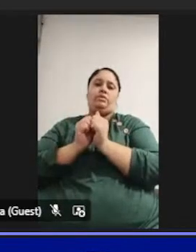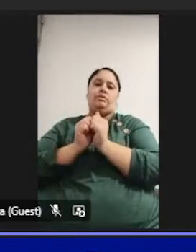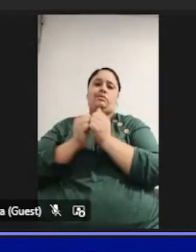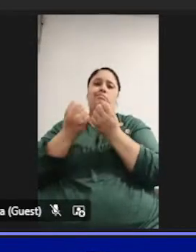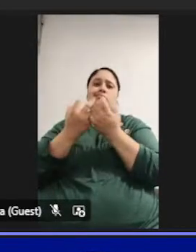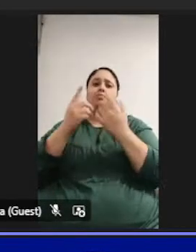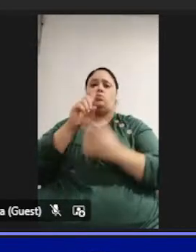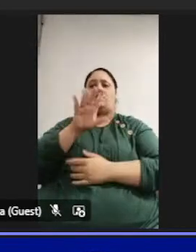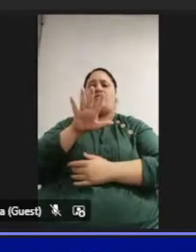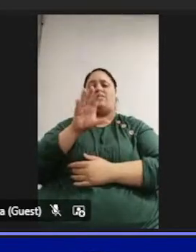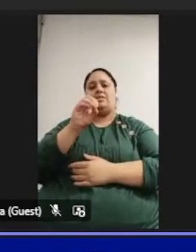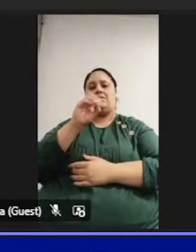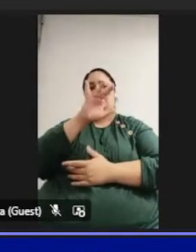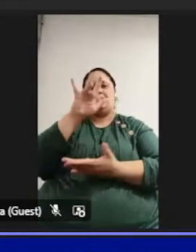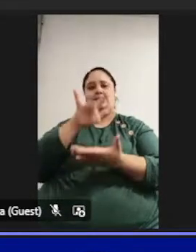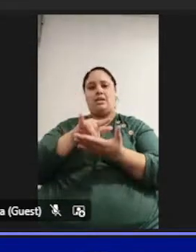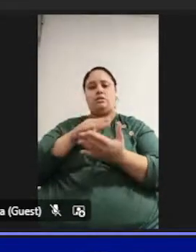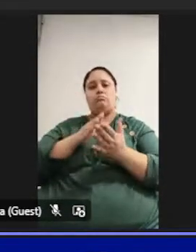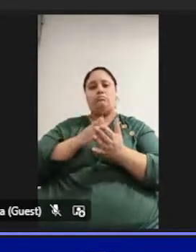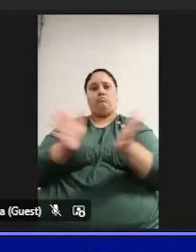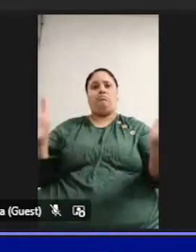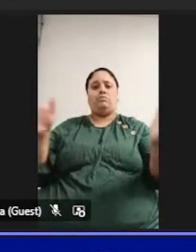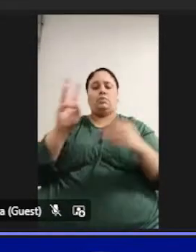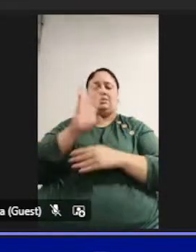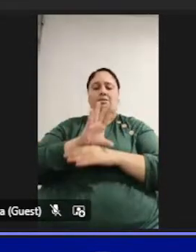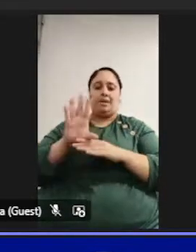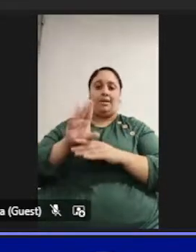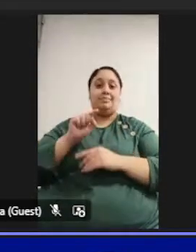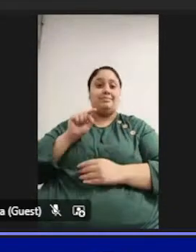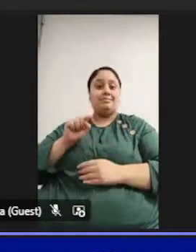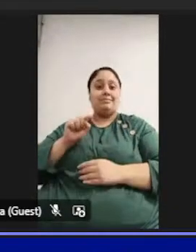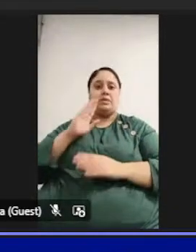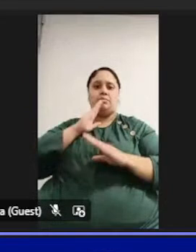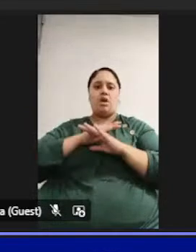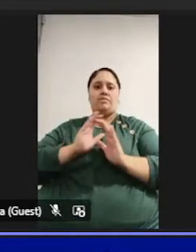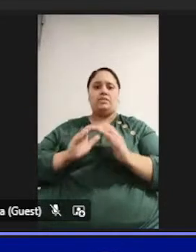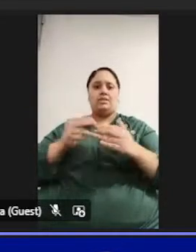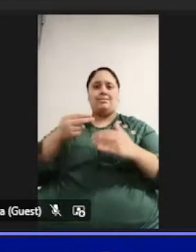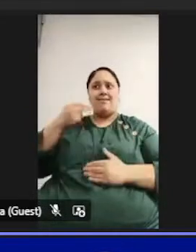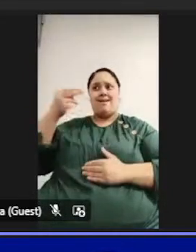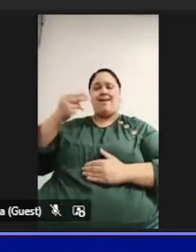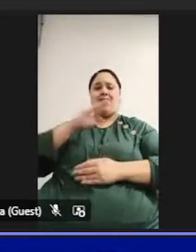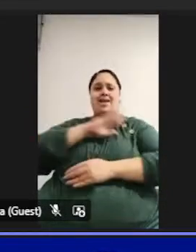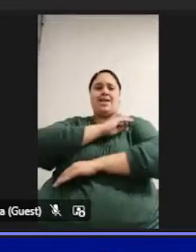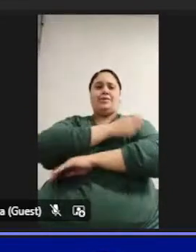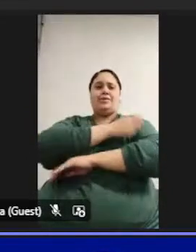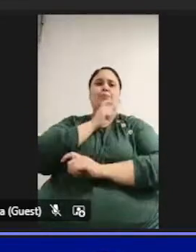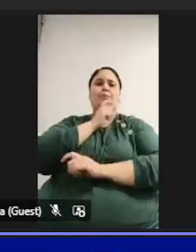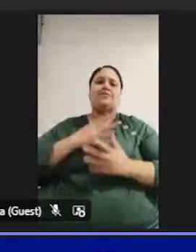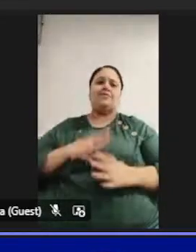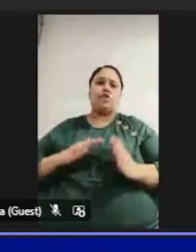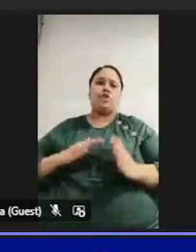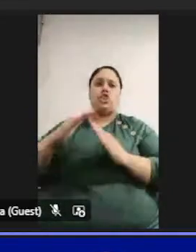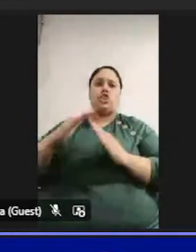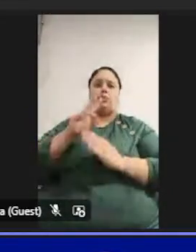across the Western Cape. These are private sector high energy users, the top 20 in the city and 5 in the